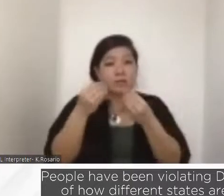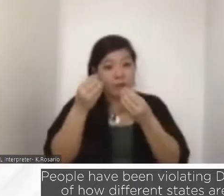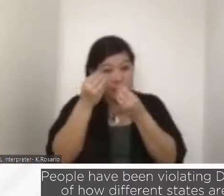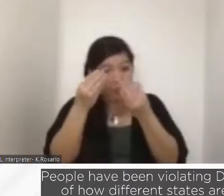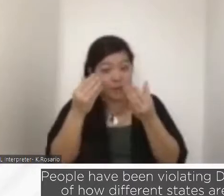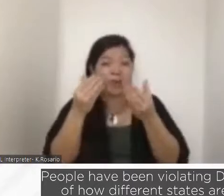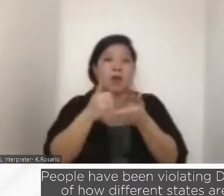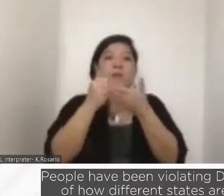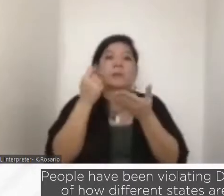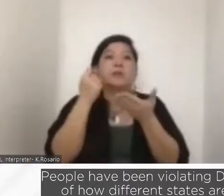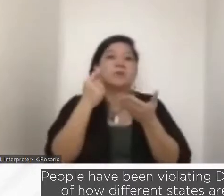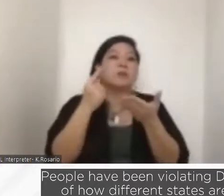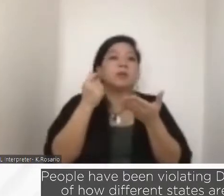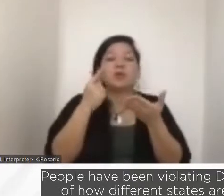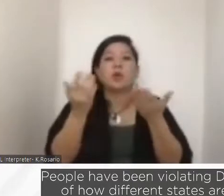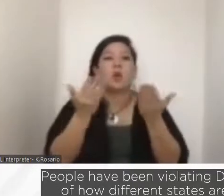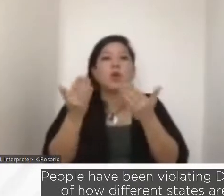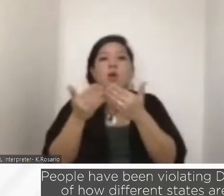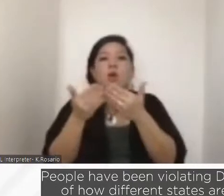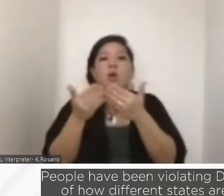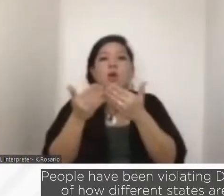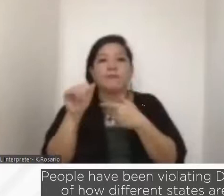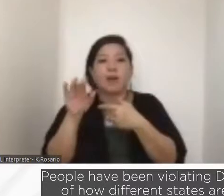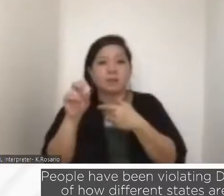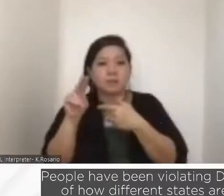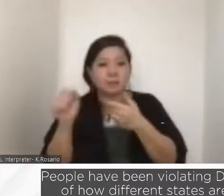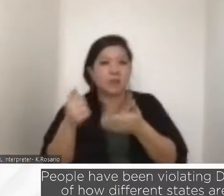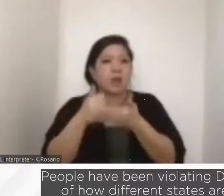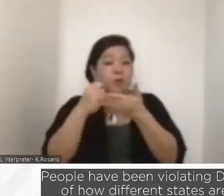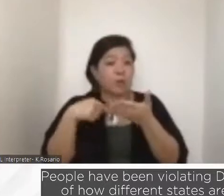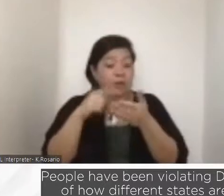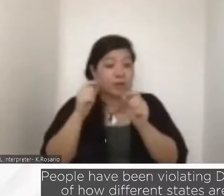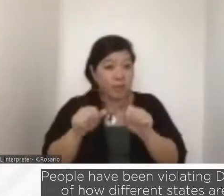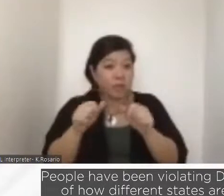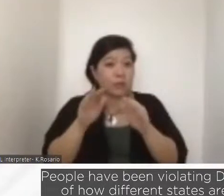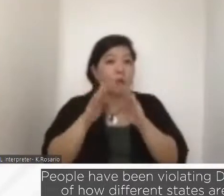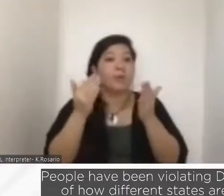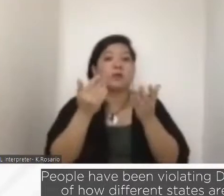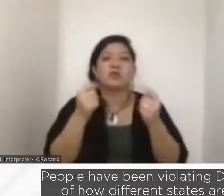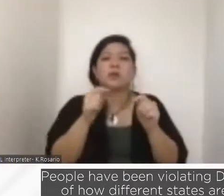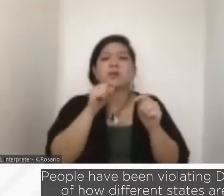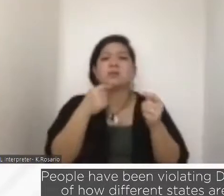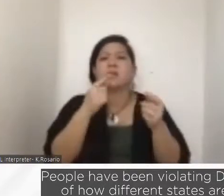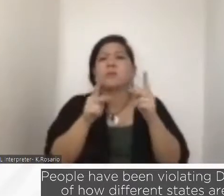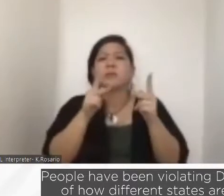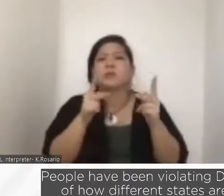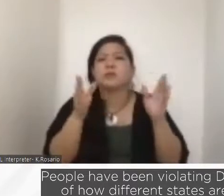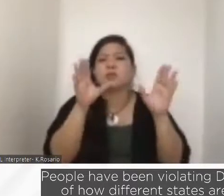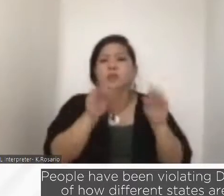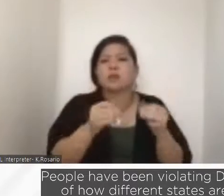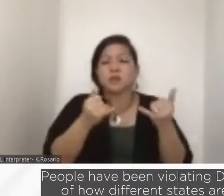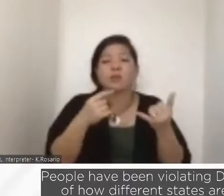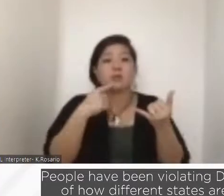the timelines, help them understand we're close to a vaccine, help them understand that we can reopen, and we're not here trying to tell people to shut down. We're trying to tell them the